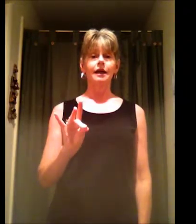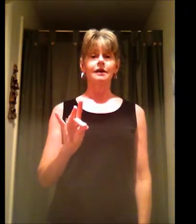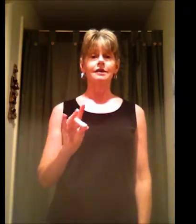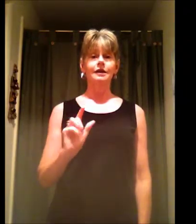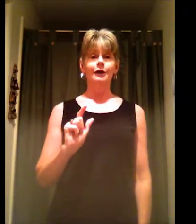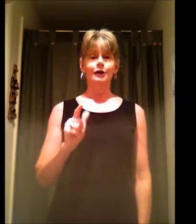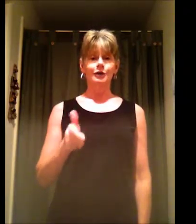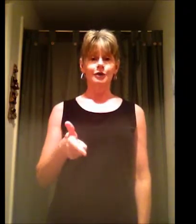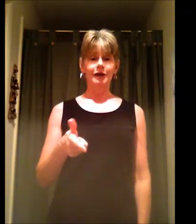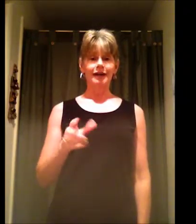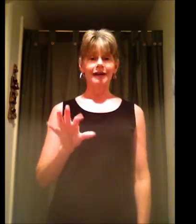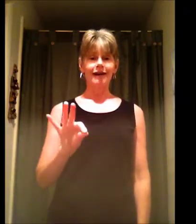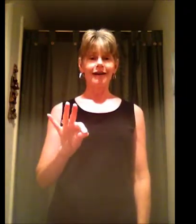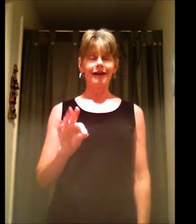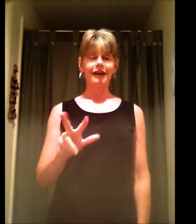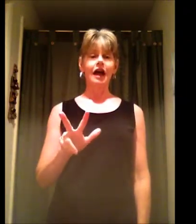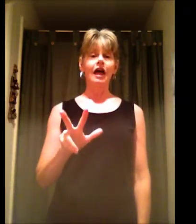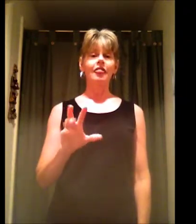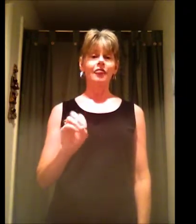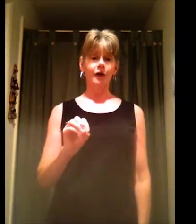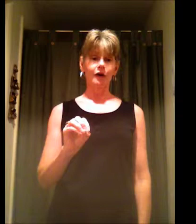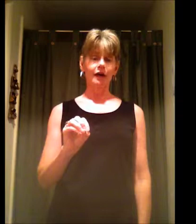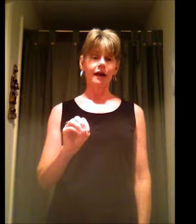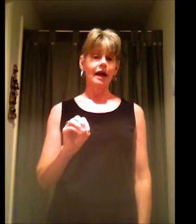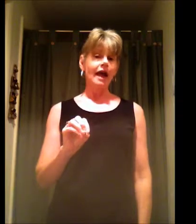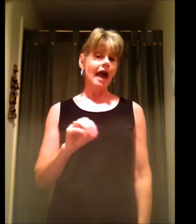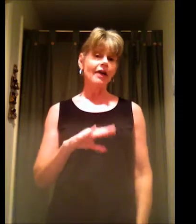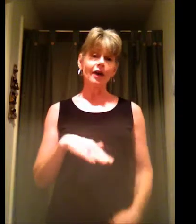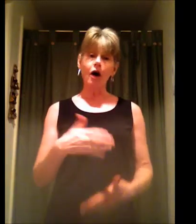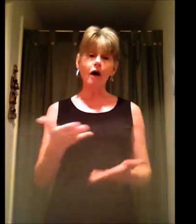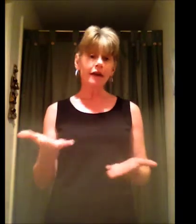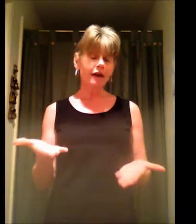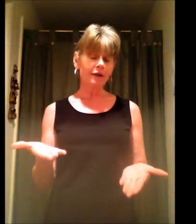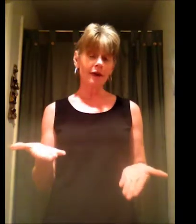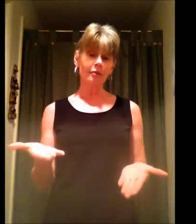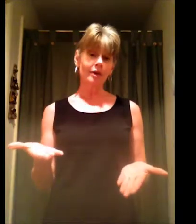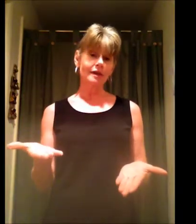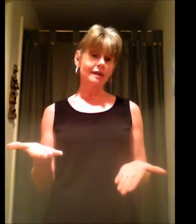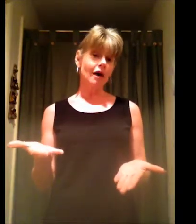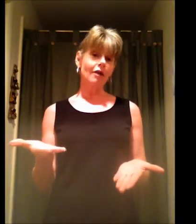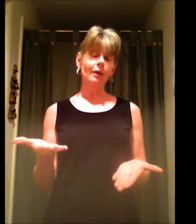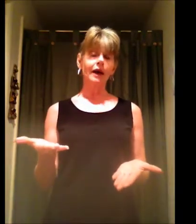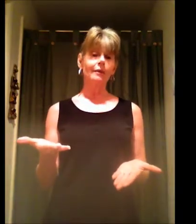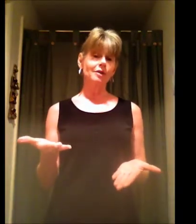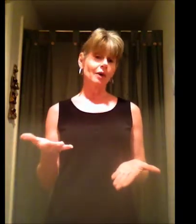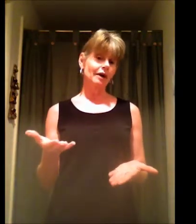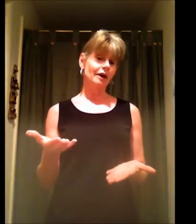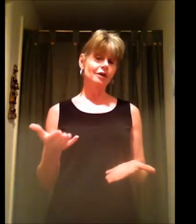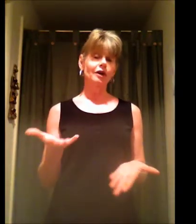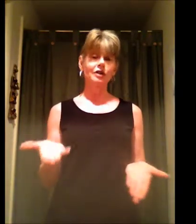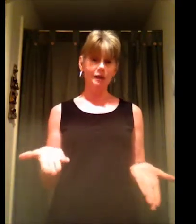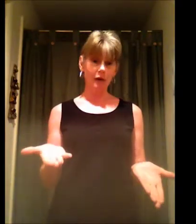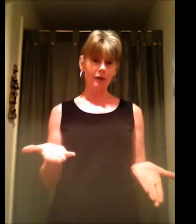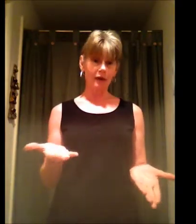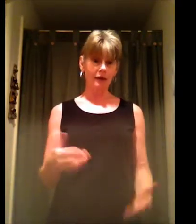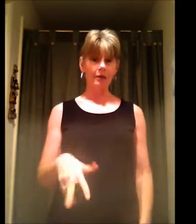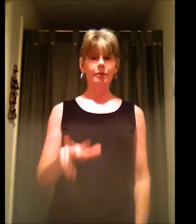28, 29, 30. And then all the other numbers all the way up to 100 are just what you think they would